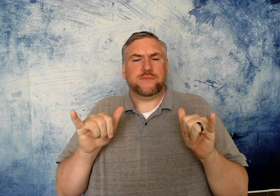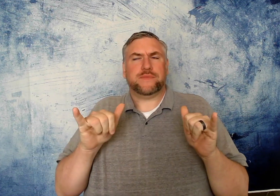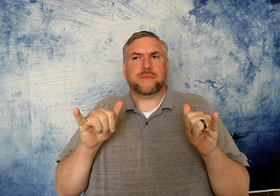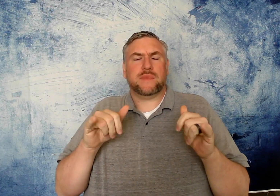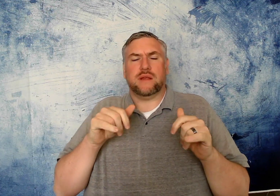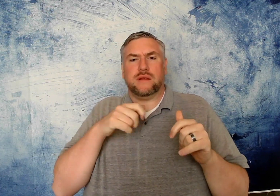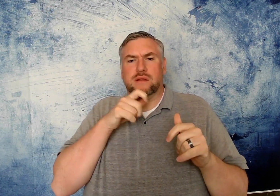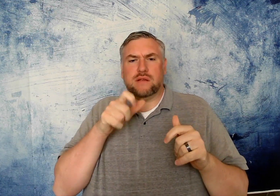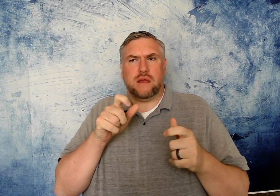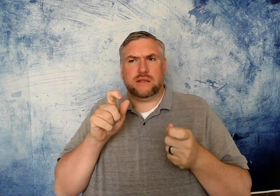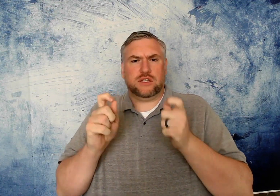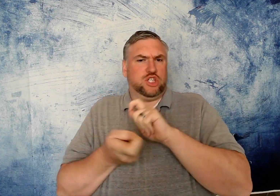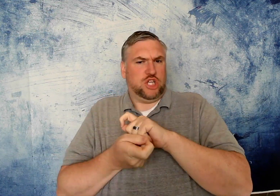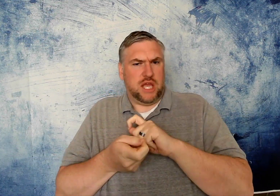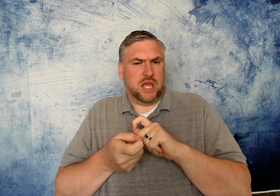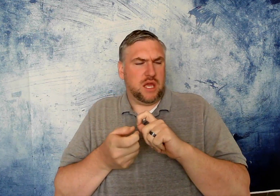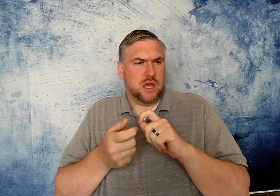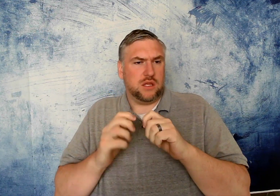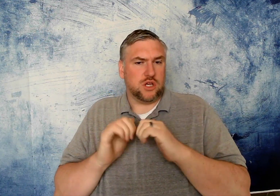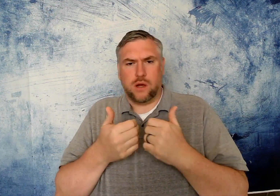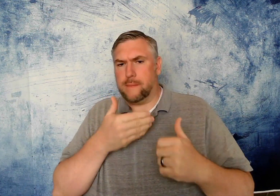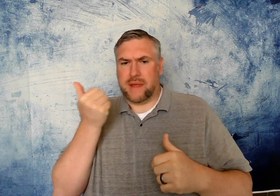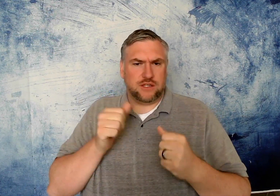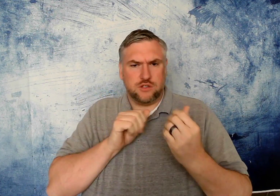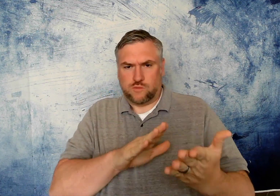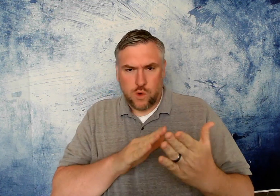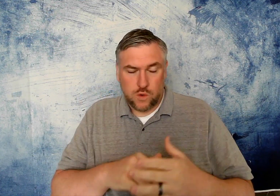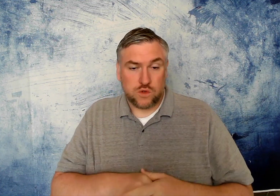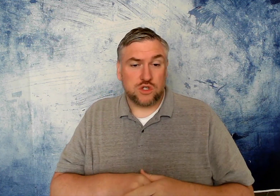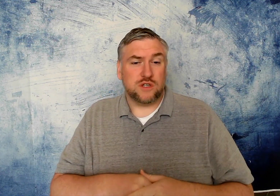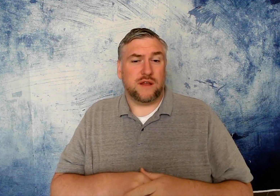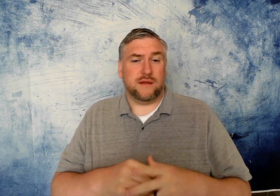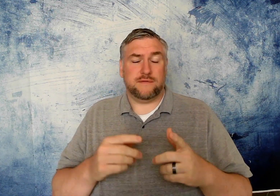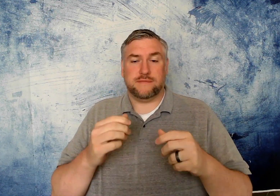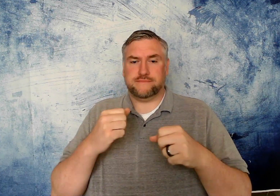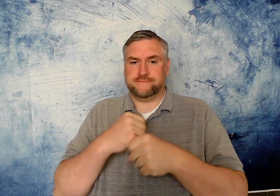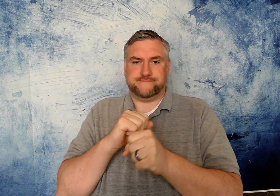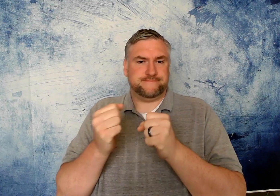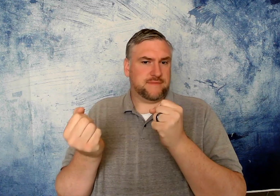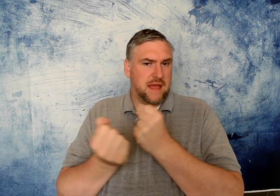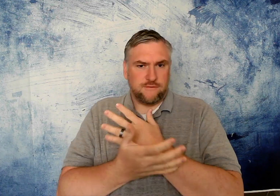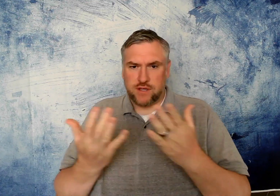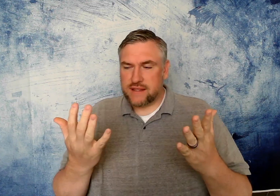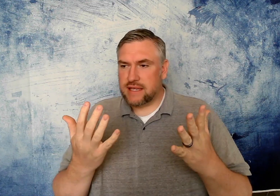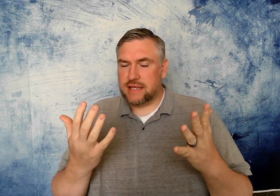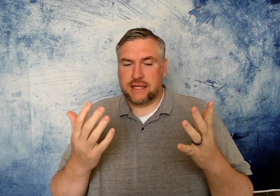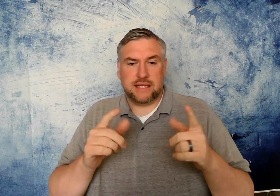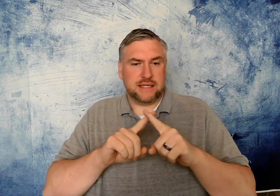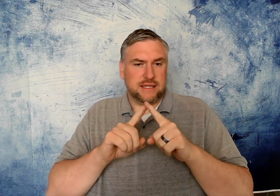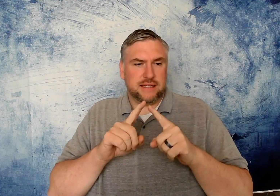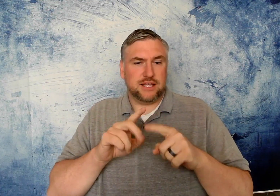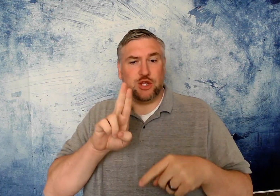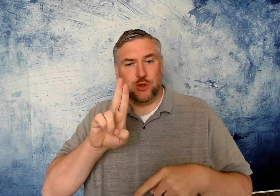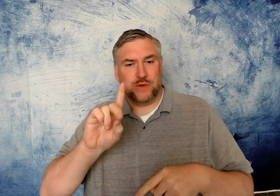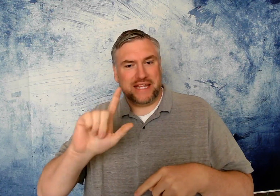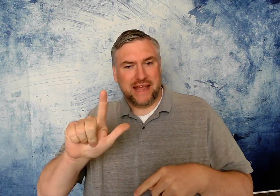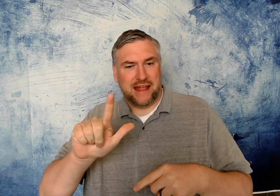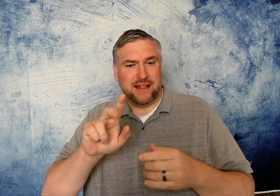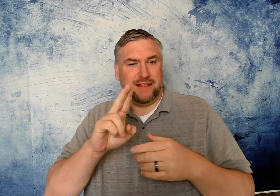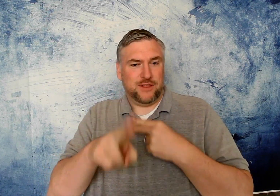going on. At the same time, we don't need to change best approaches. We really